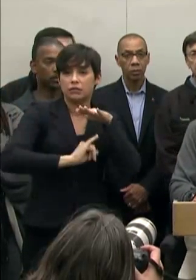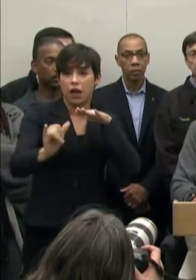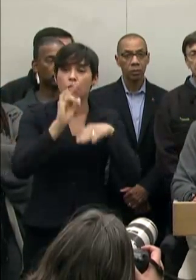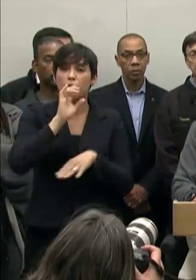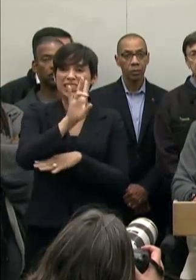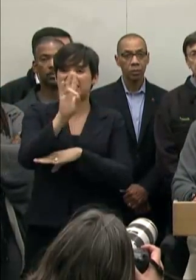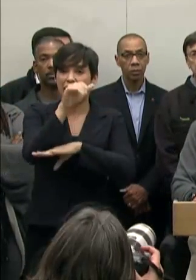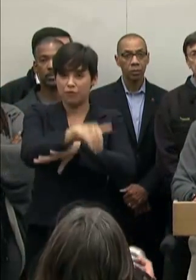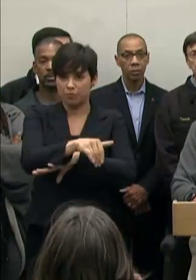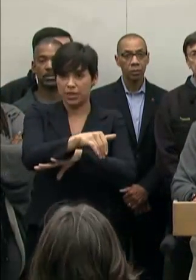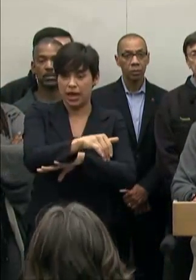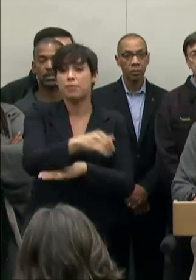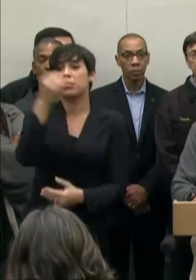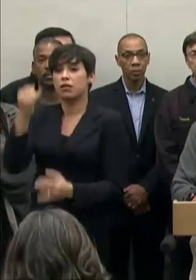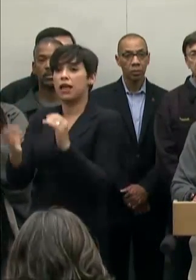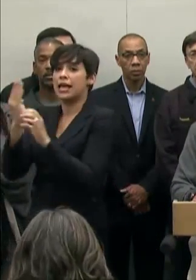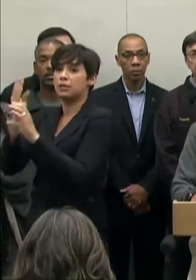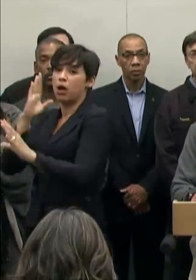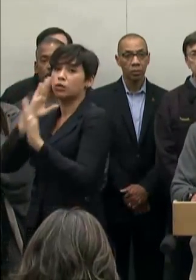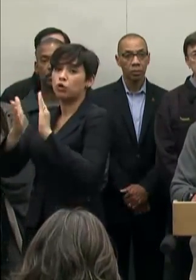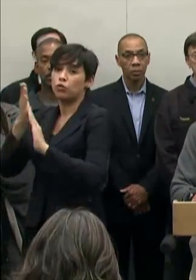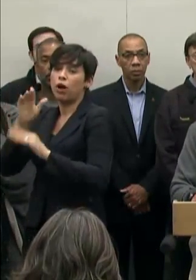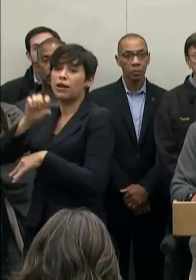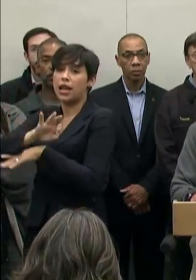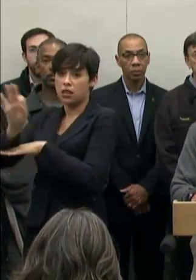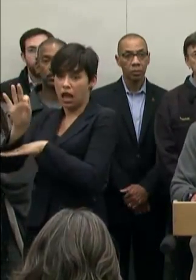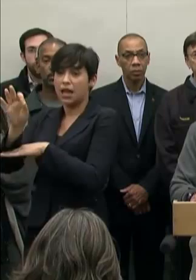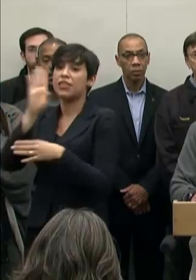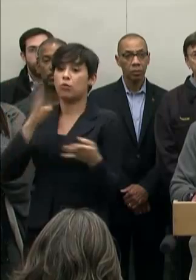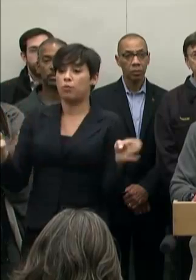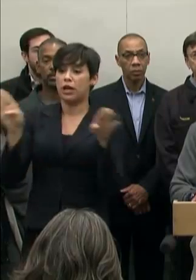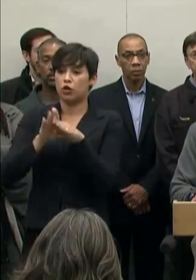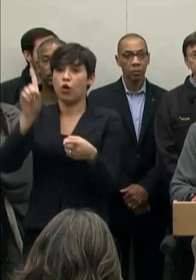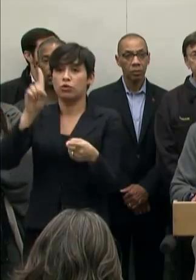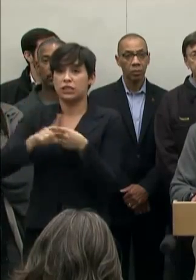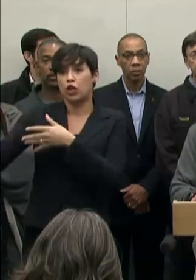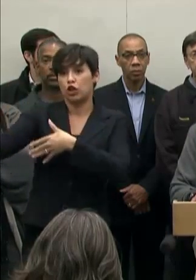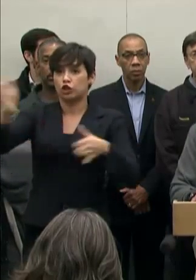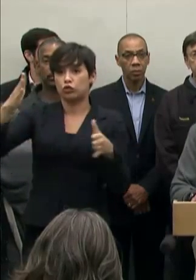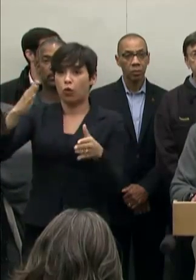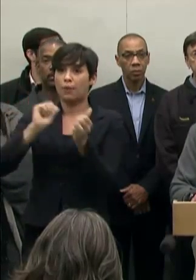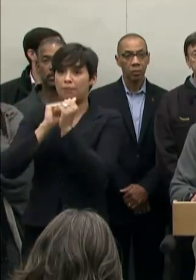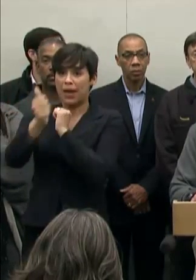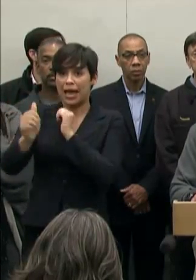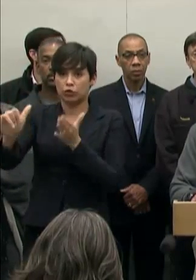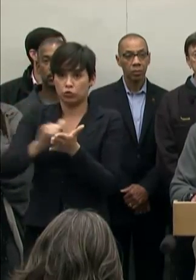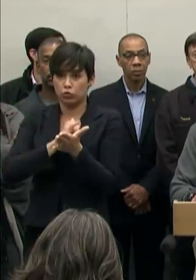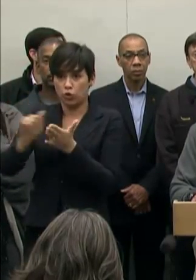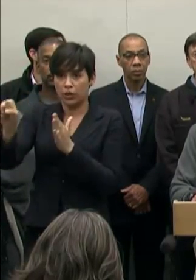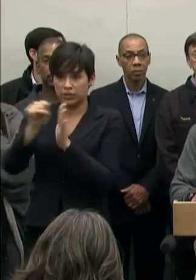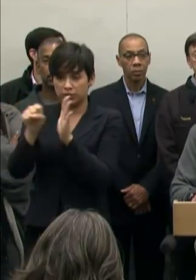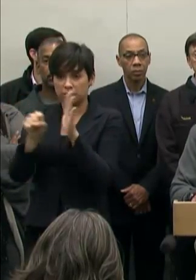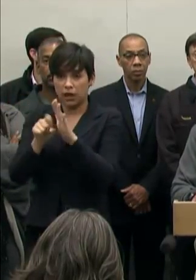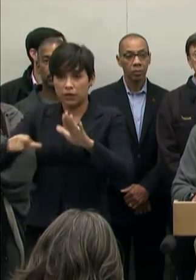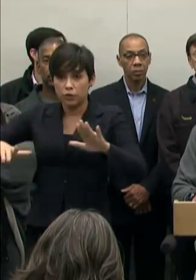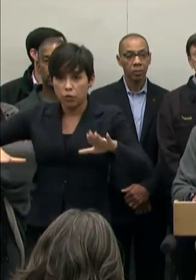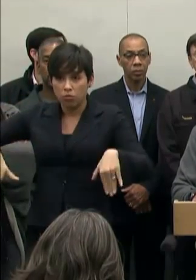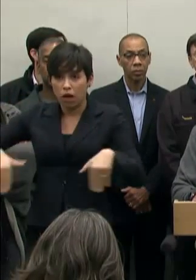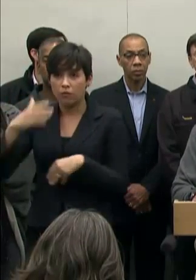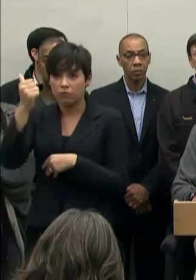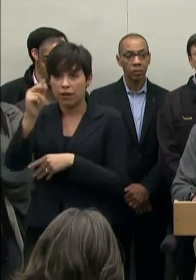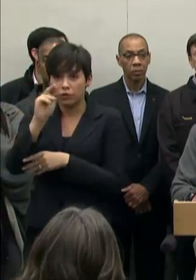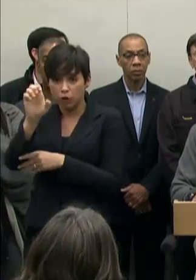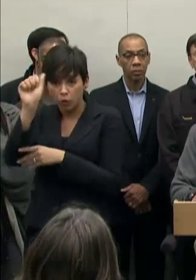will remain closed until further notice after the storm passes. If you have not yet left Zone A, please to get